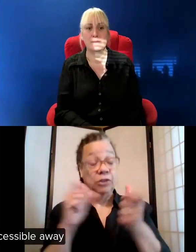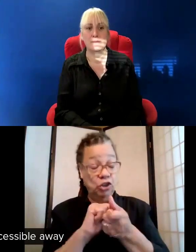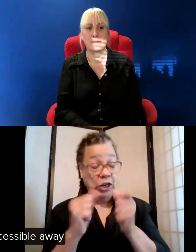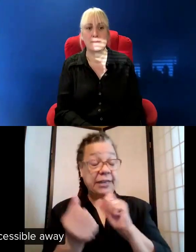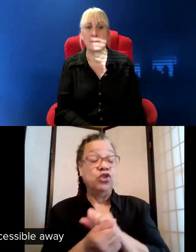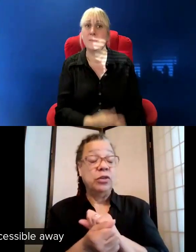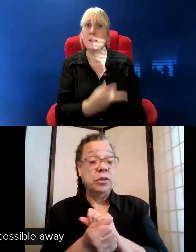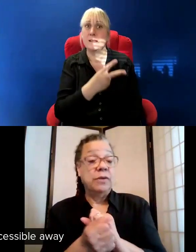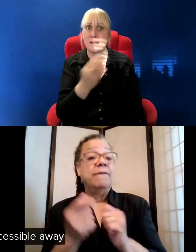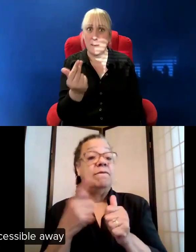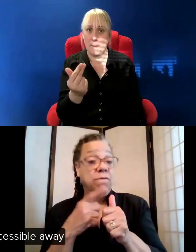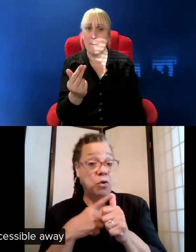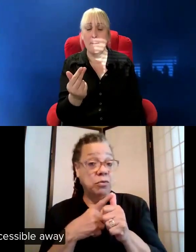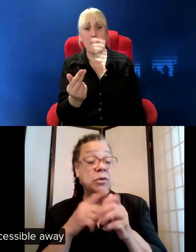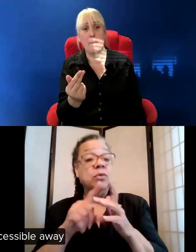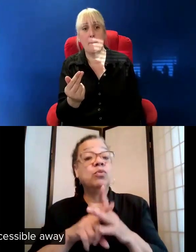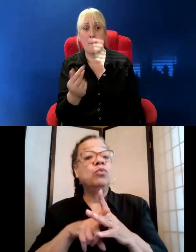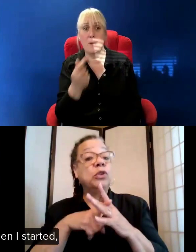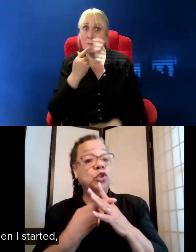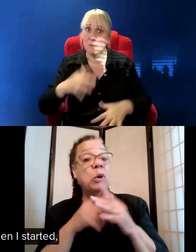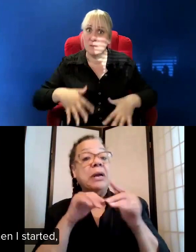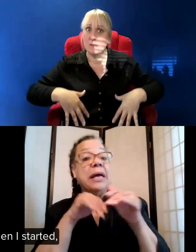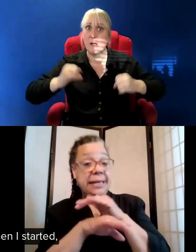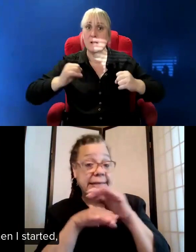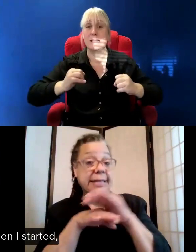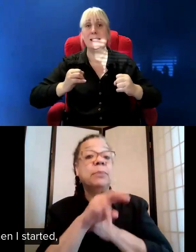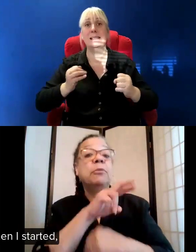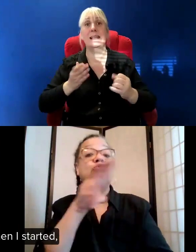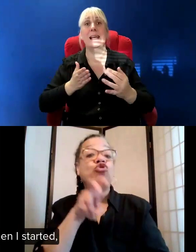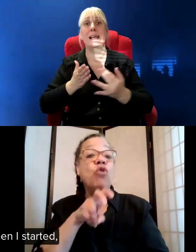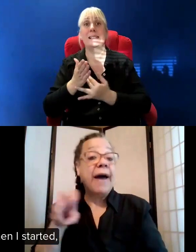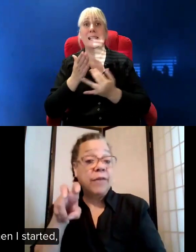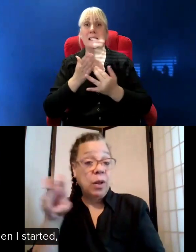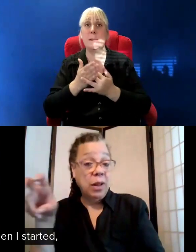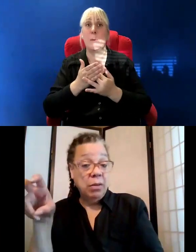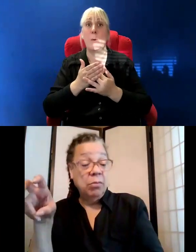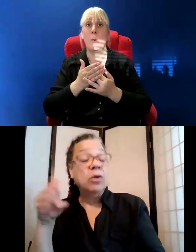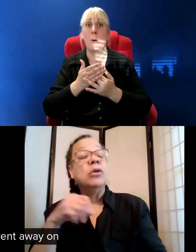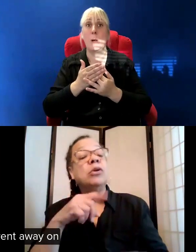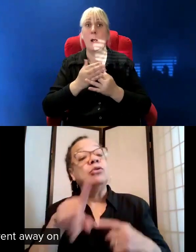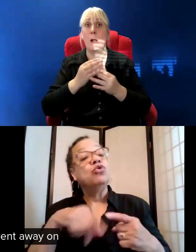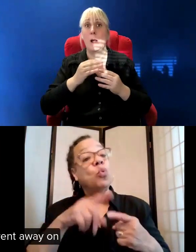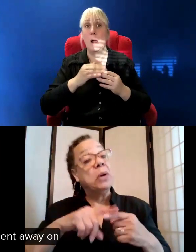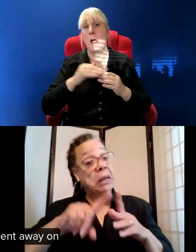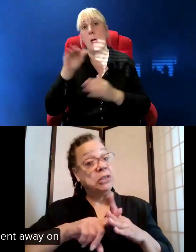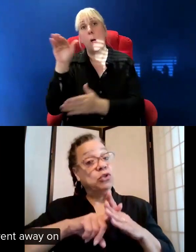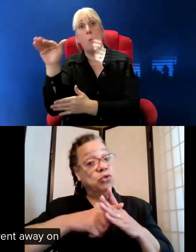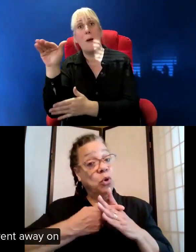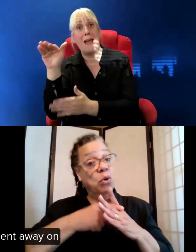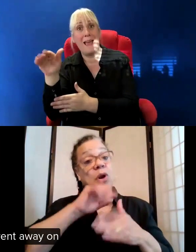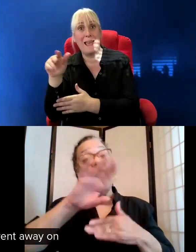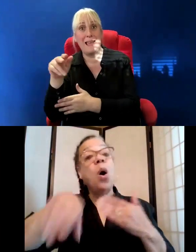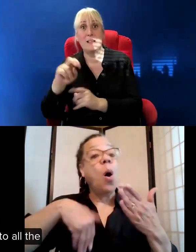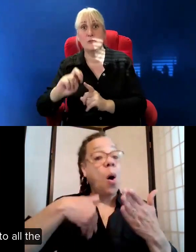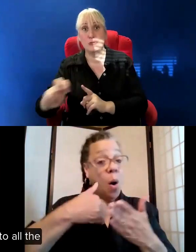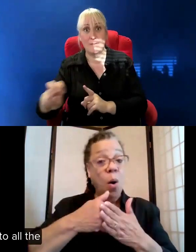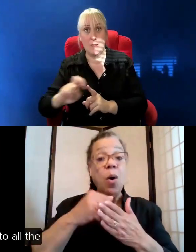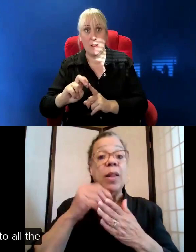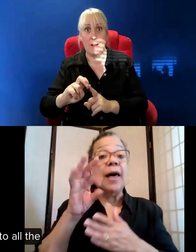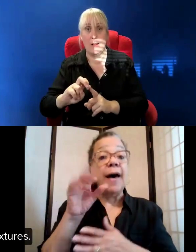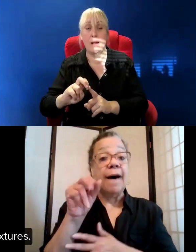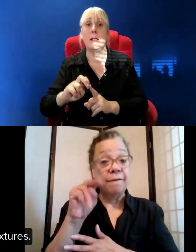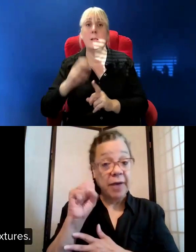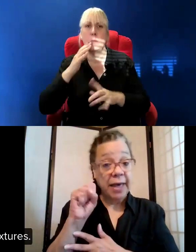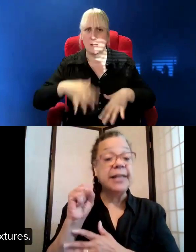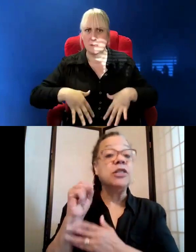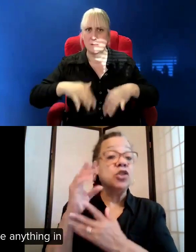we started accessible away travel. So when I started, all our fans went away on coaches to